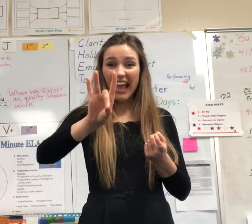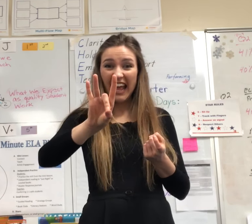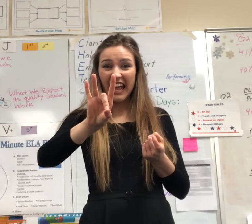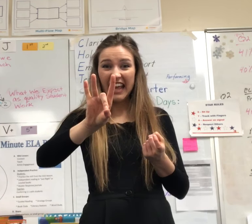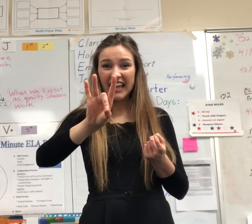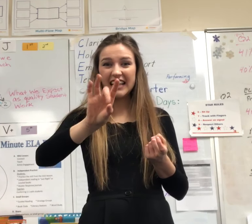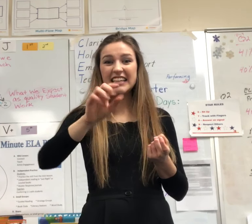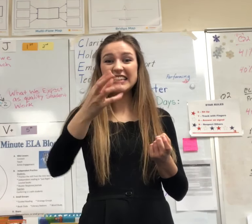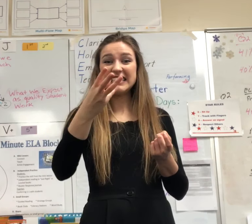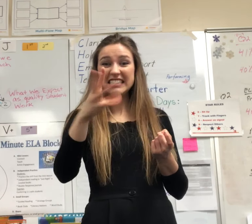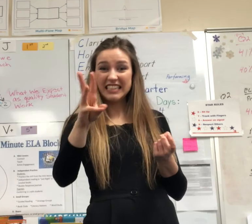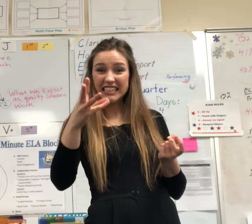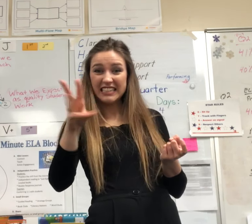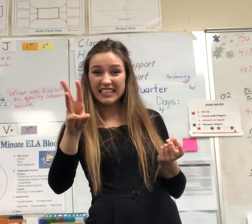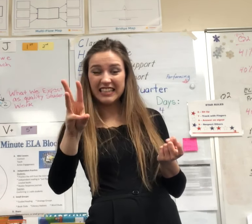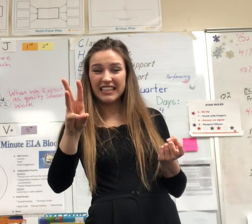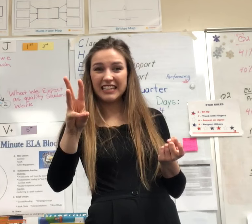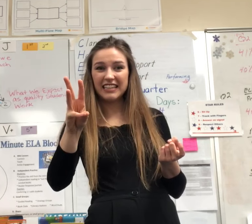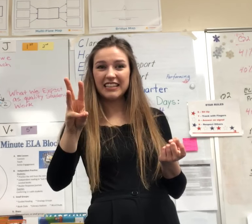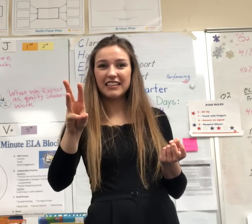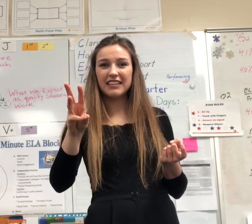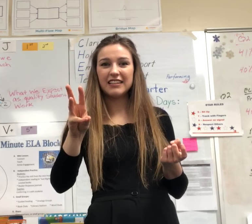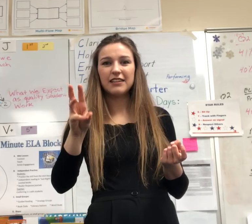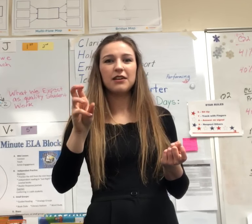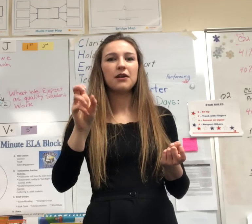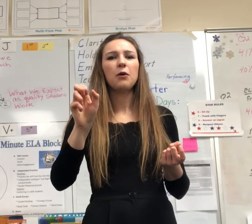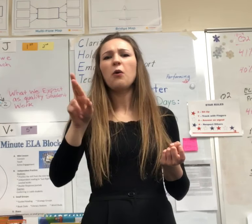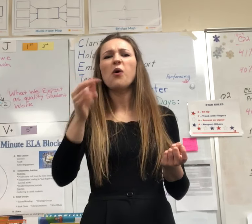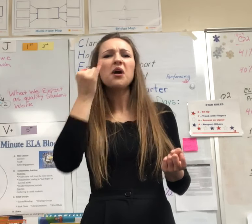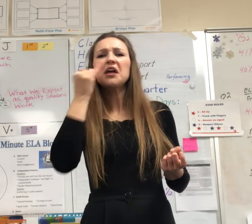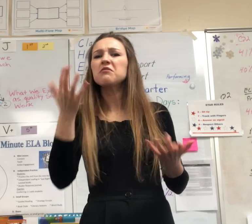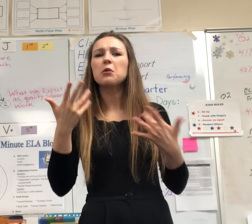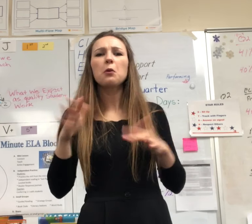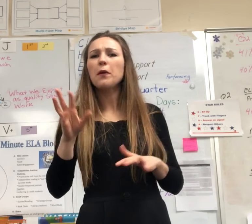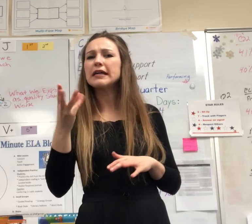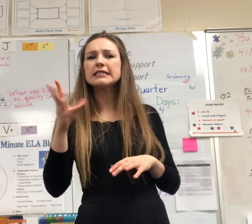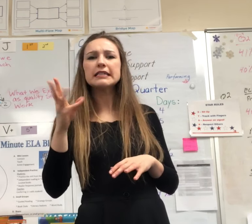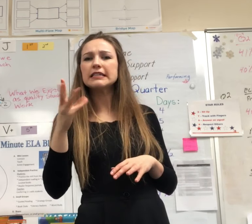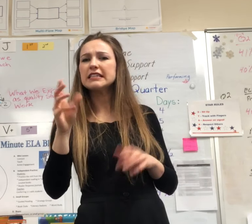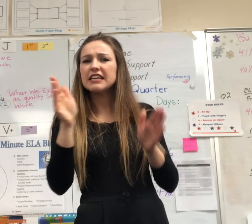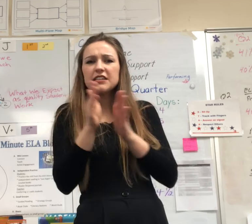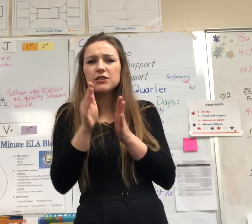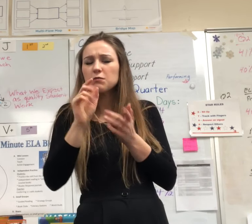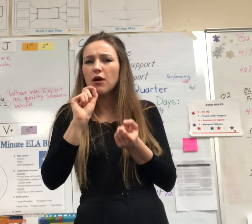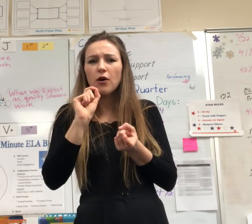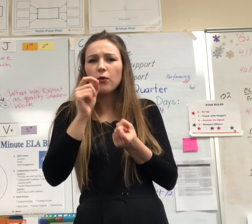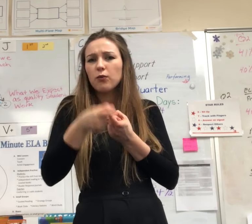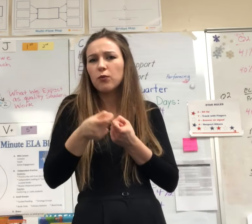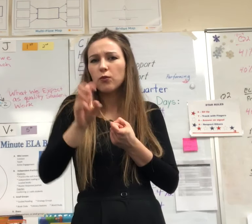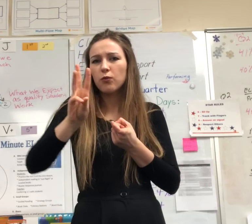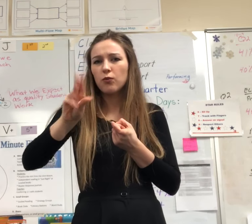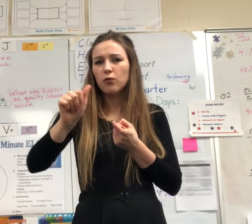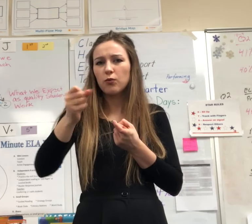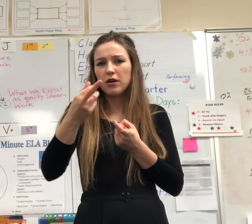small washers, or if you don't want to use 16 small washers, you use 1 large